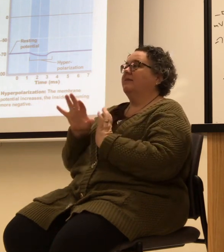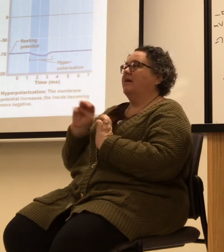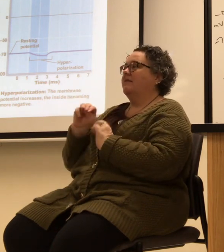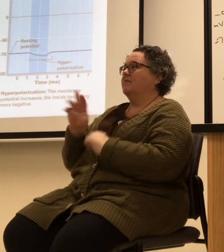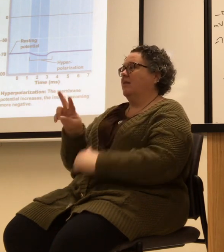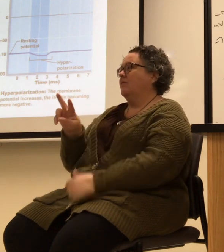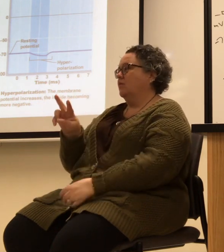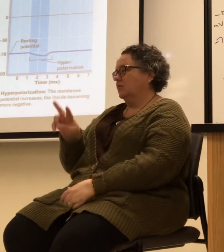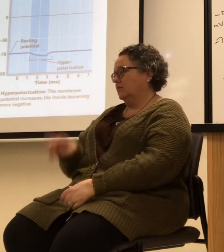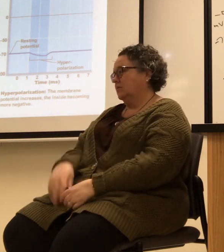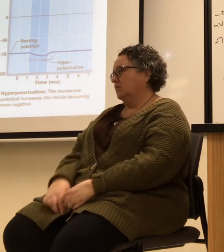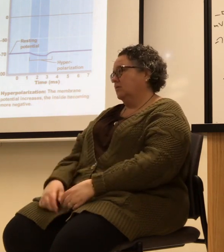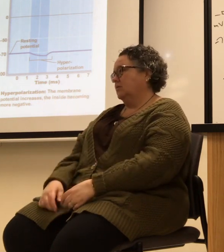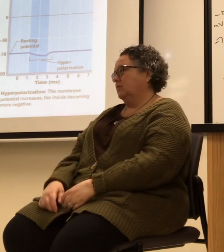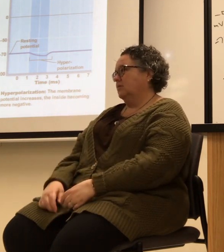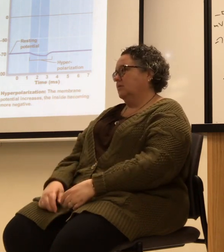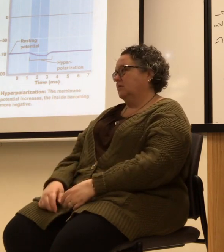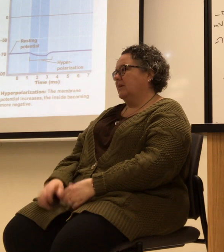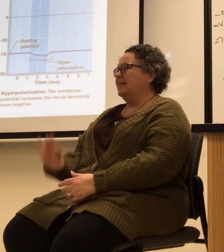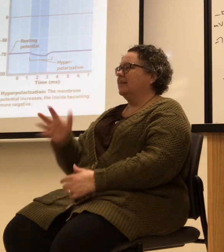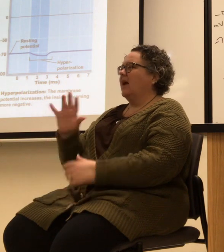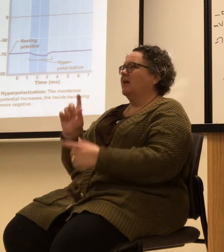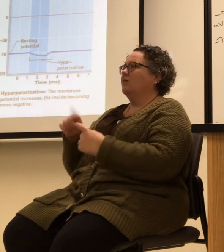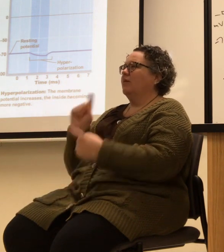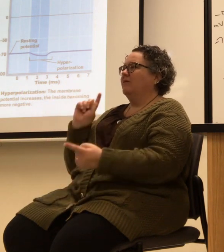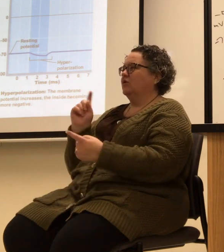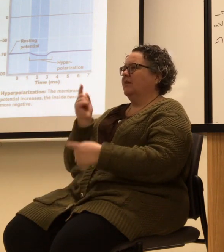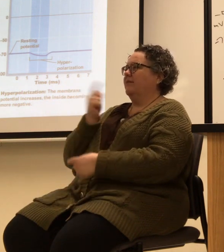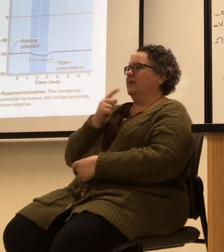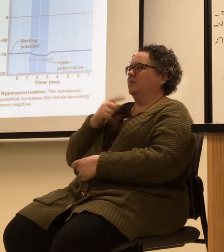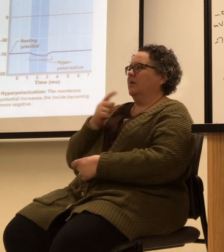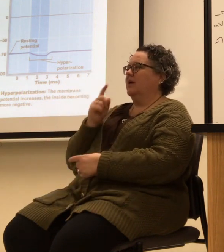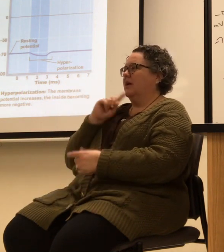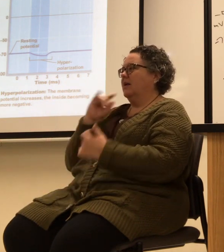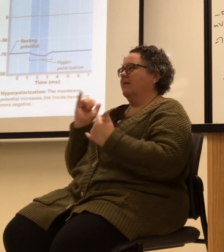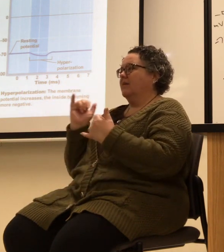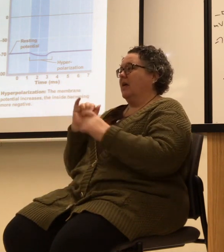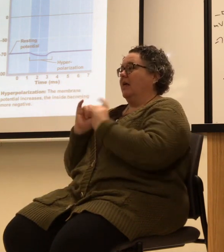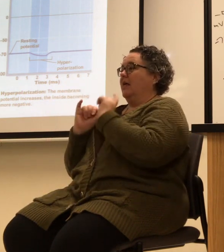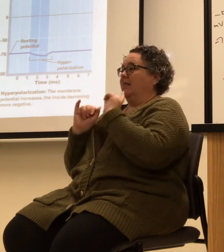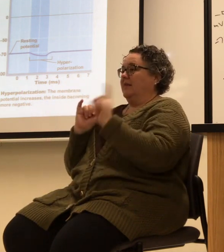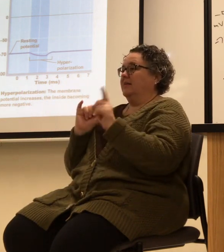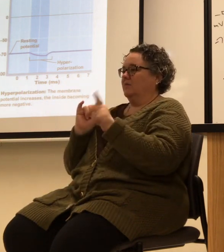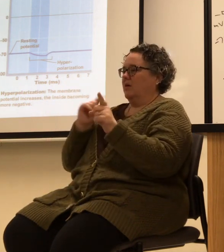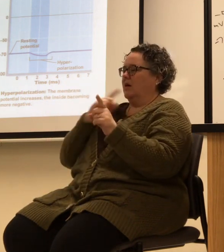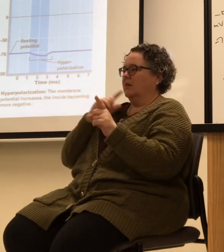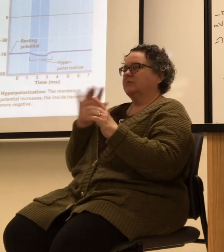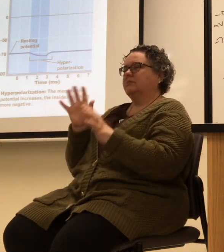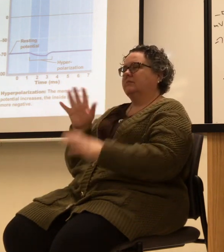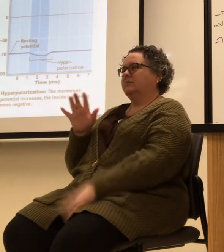millivolts. Okay, it's kind of the reverse of here. And then maybe